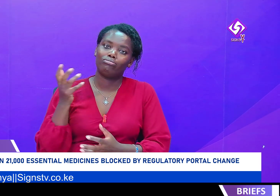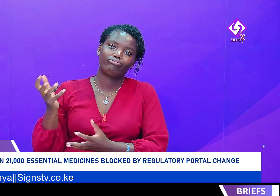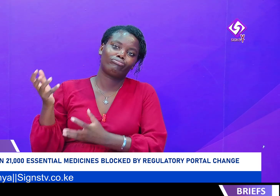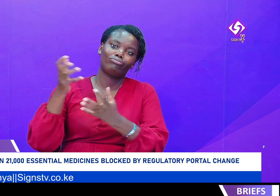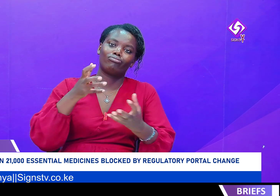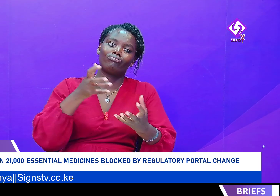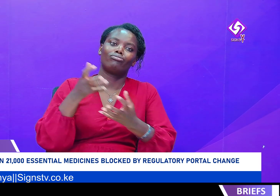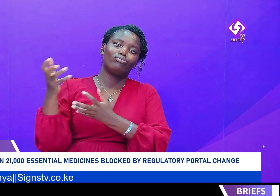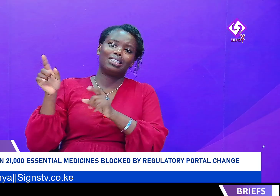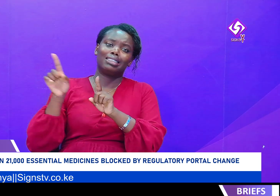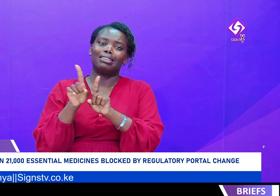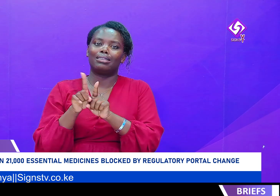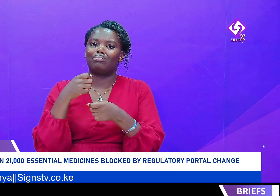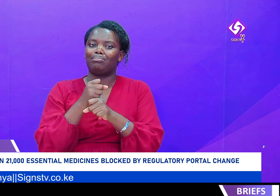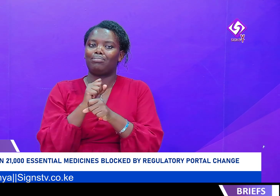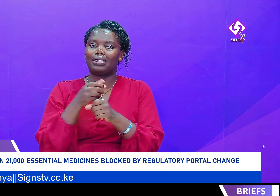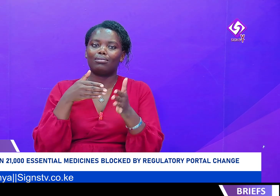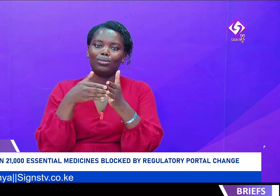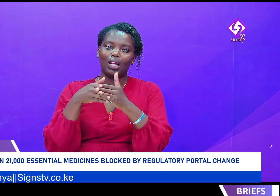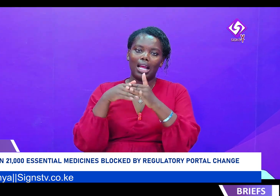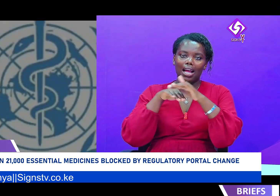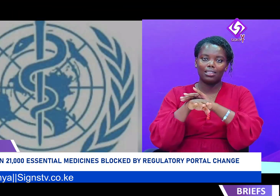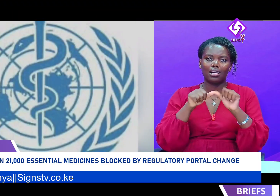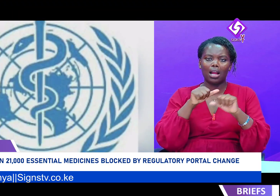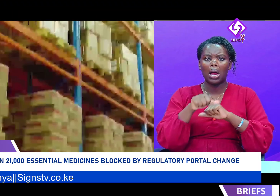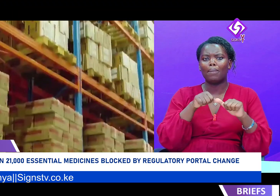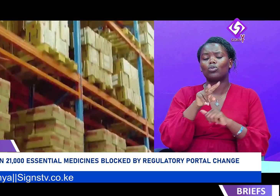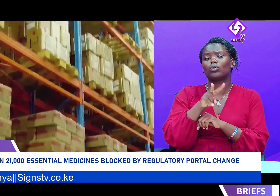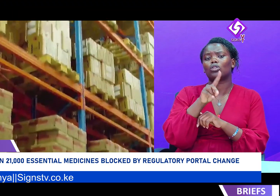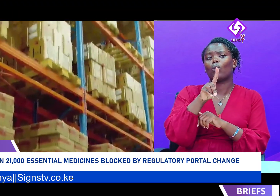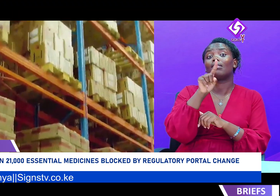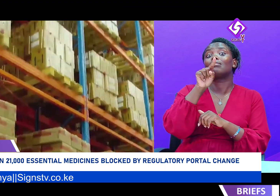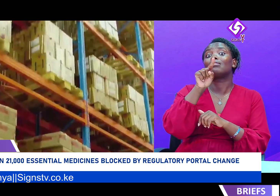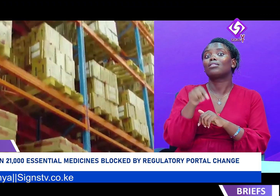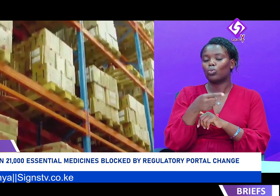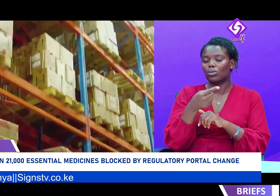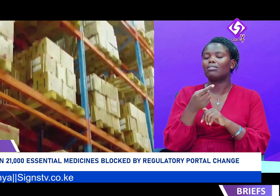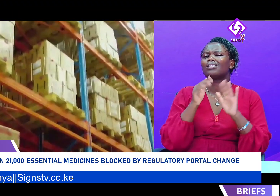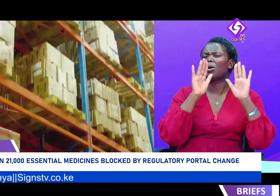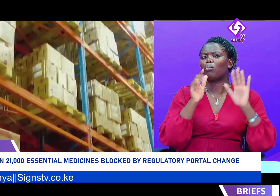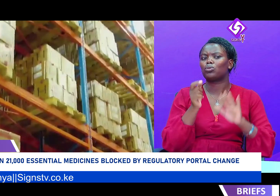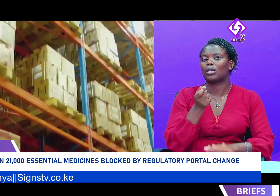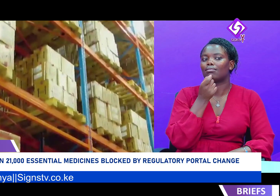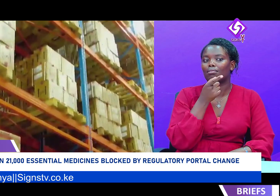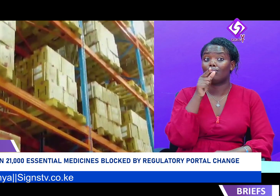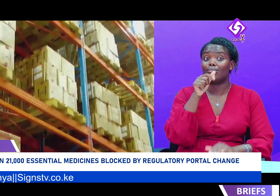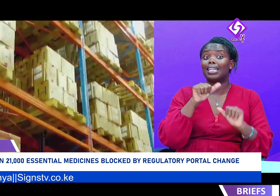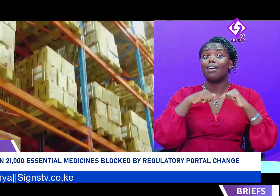of critical shortage of essential medicines, claiming that a recent overhaul of the drug importation system